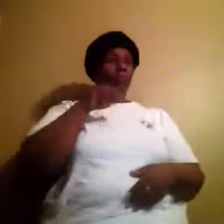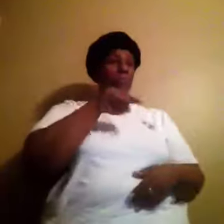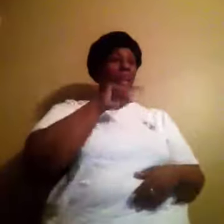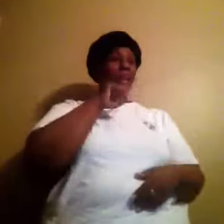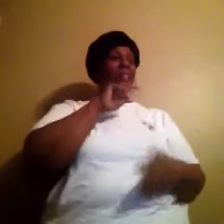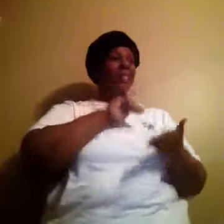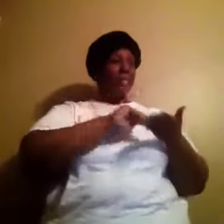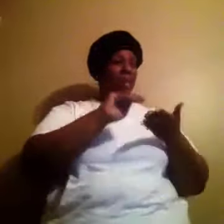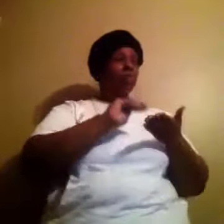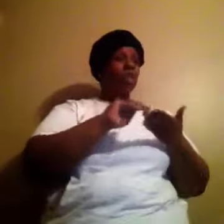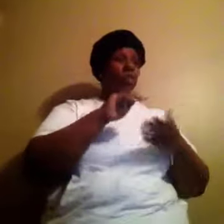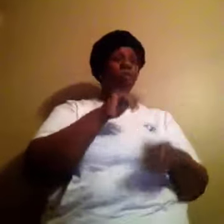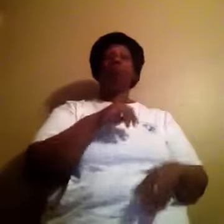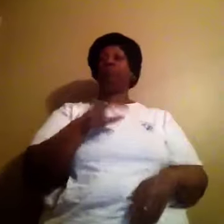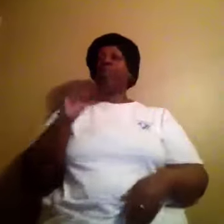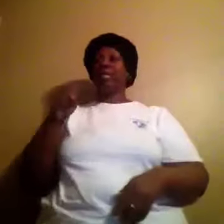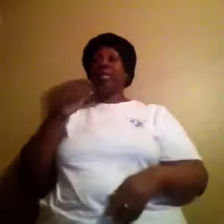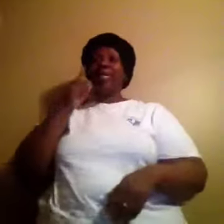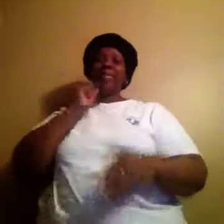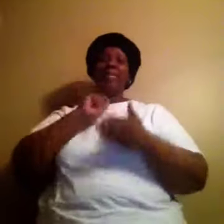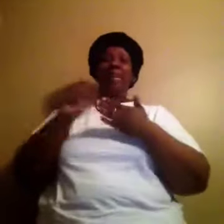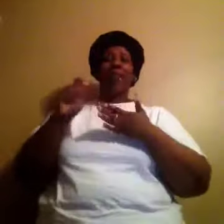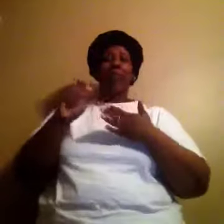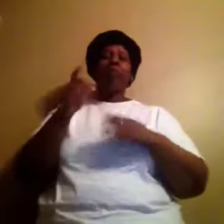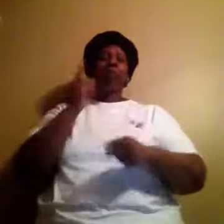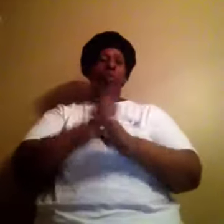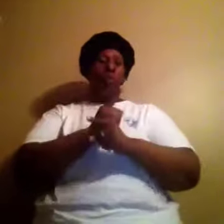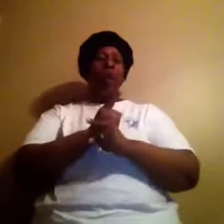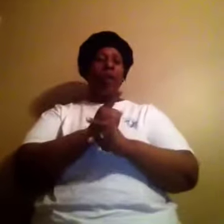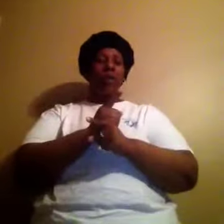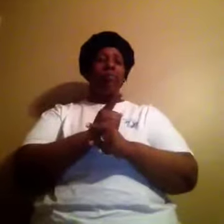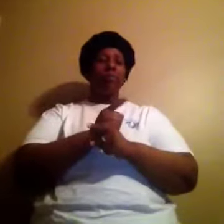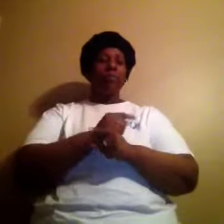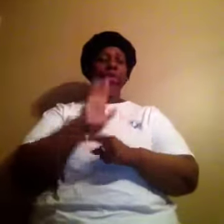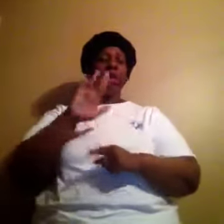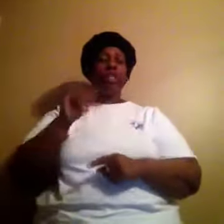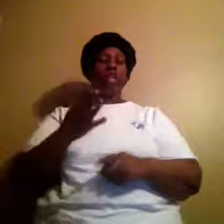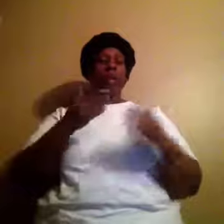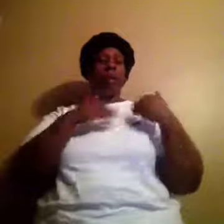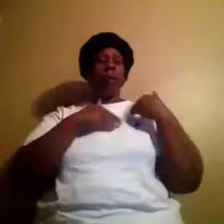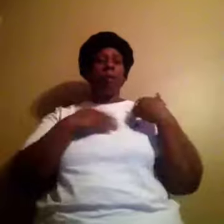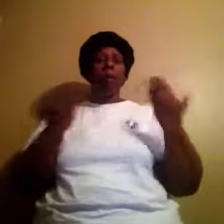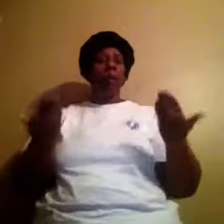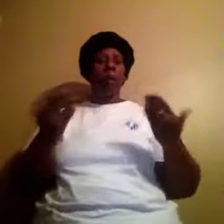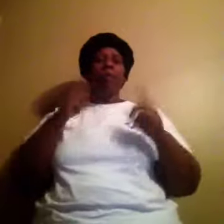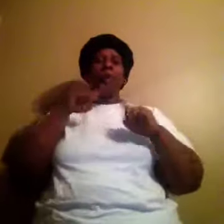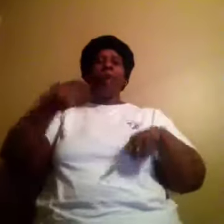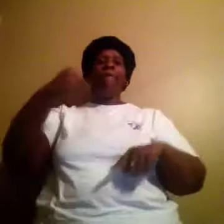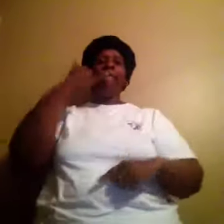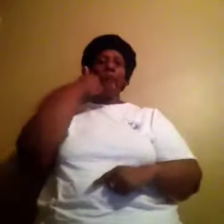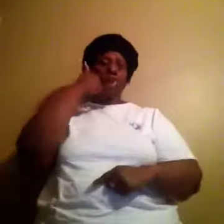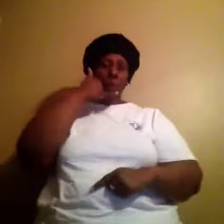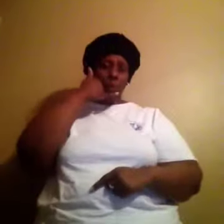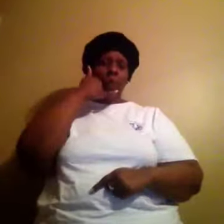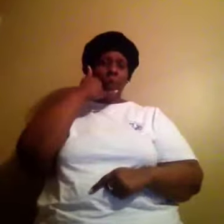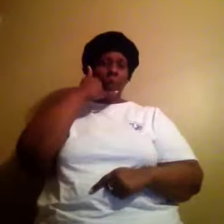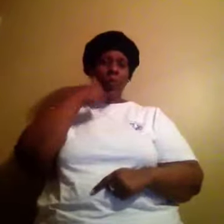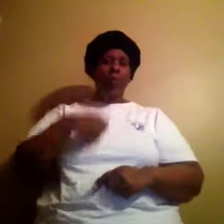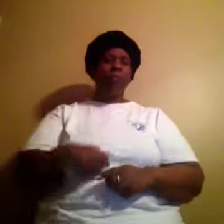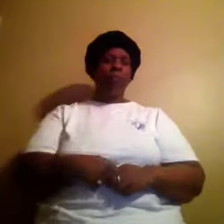She is a secretary. That's her job. And her job duty is answer the telephone. Yes. Okay.